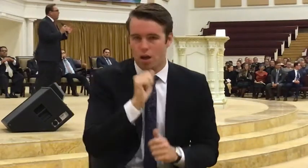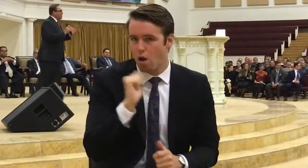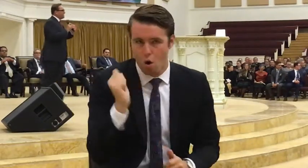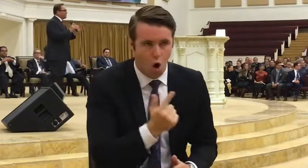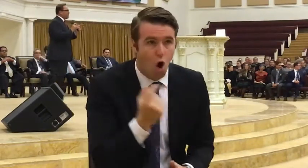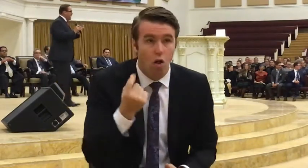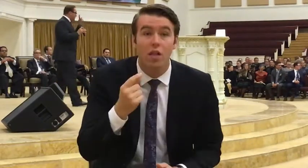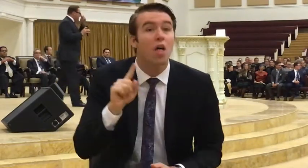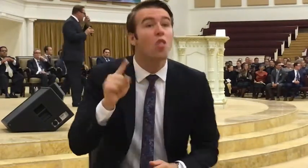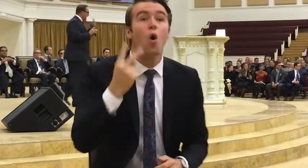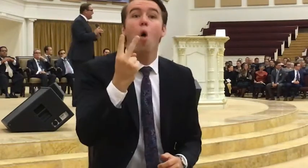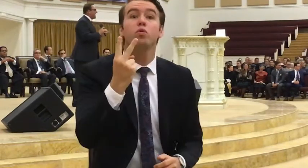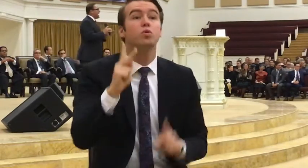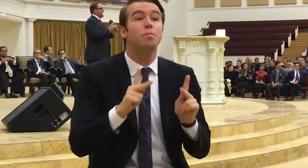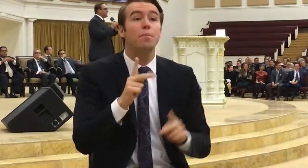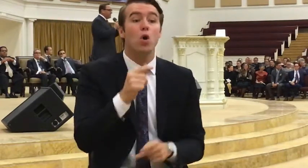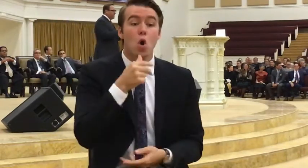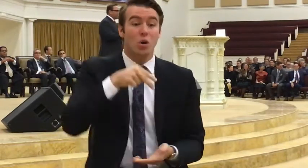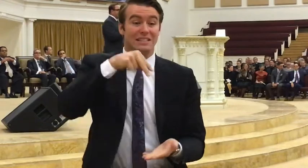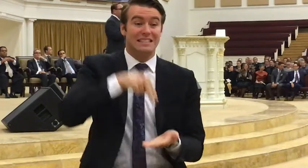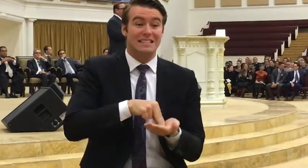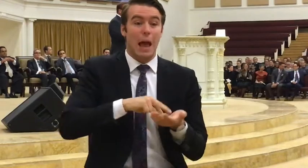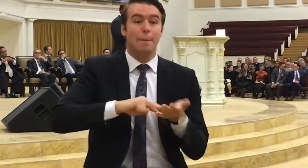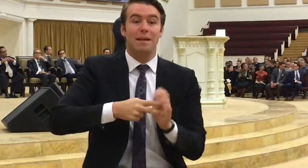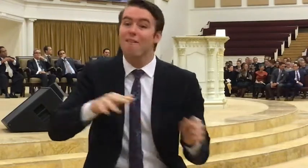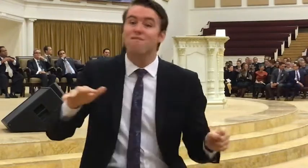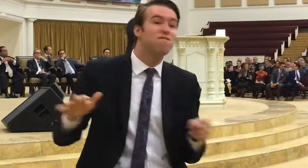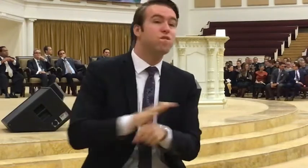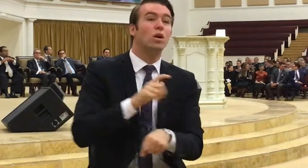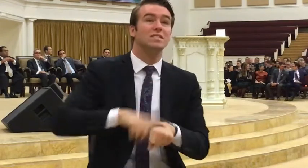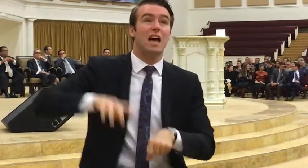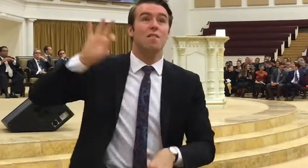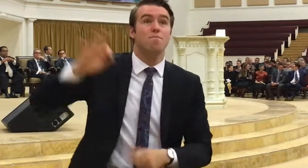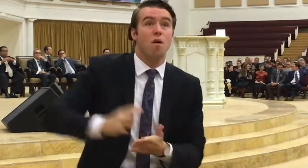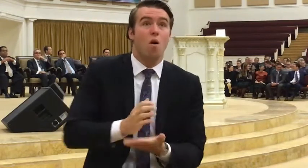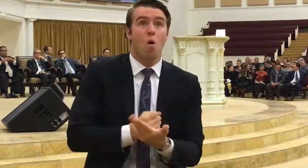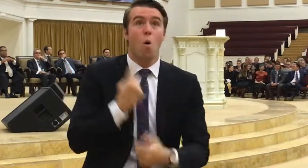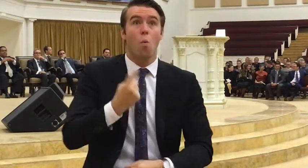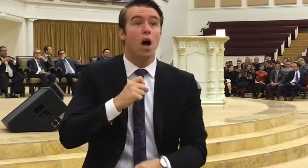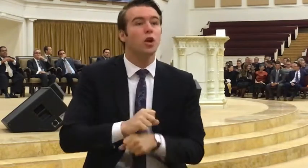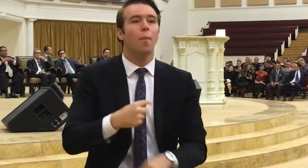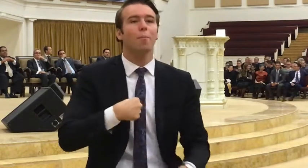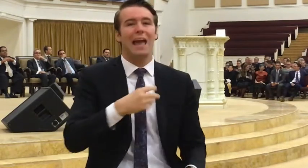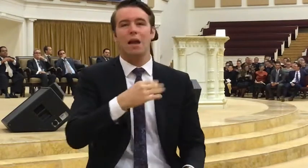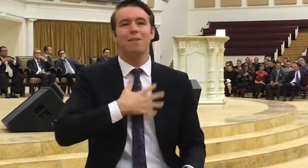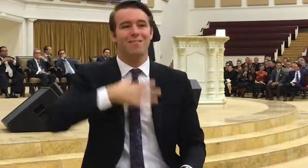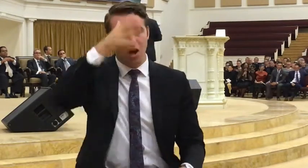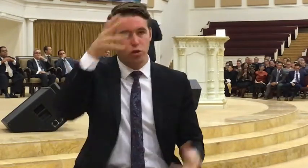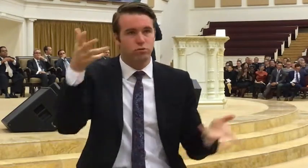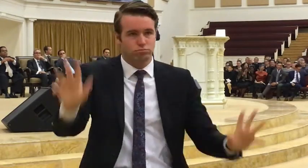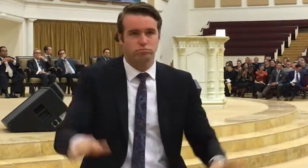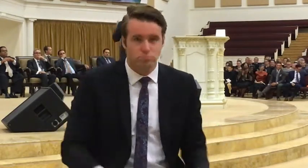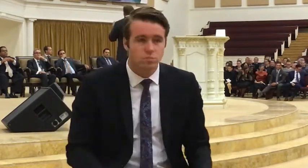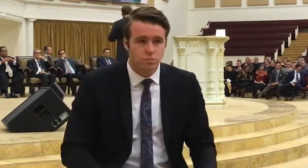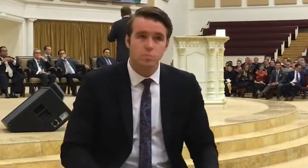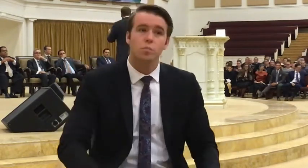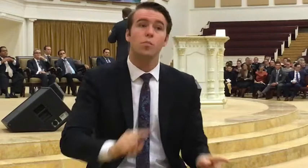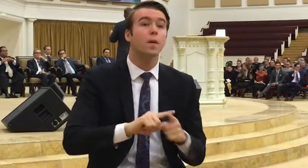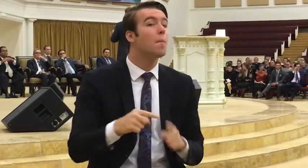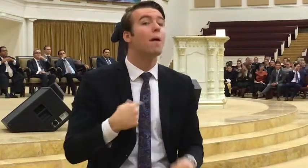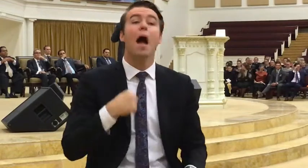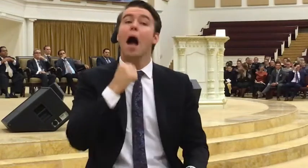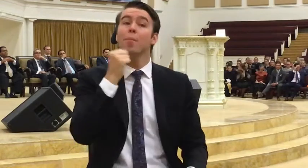And the only two people standing in full-time pulpit ministry were me and my father. But I have